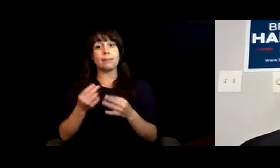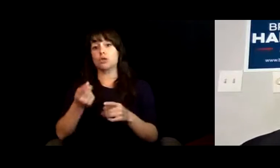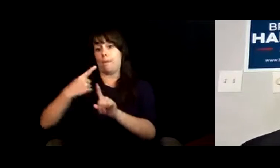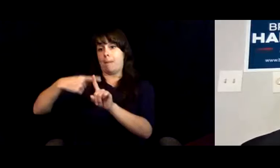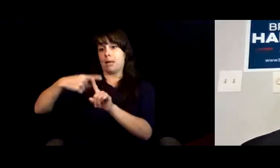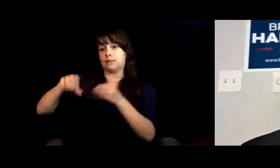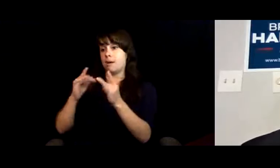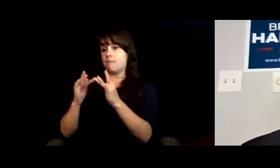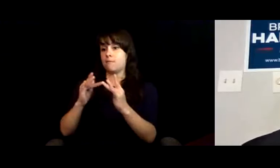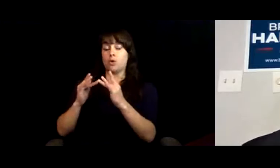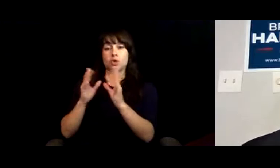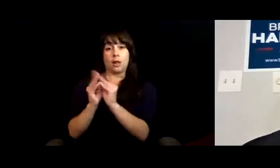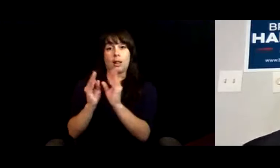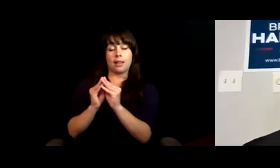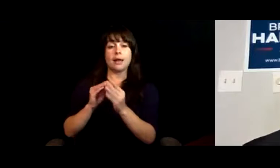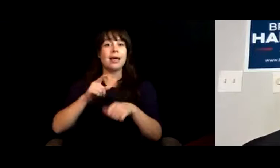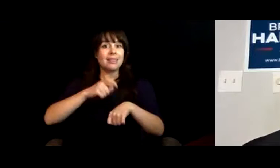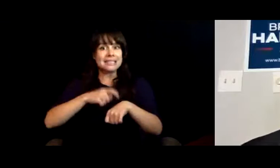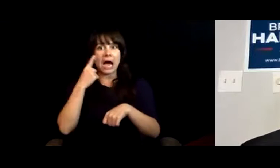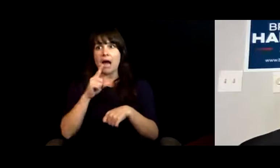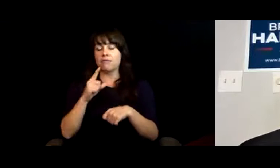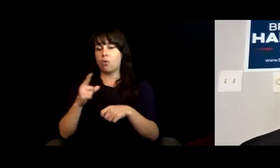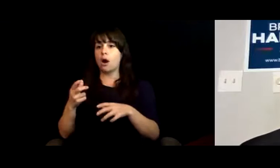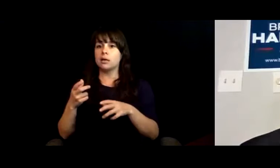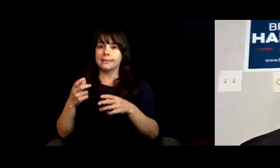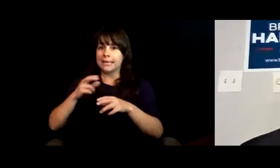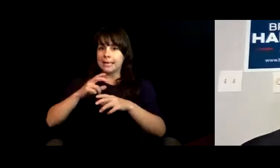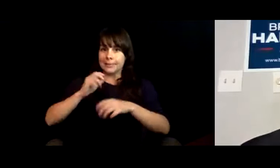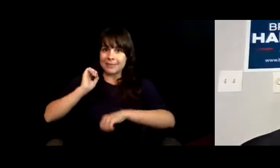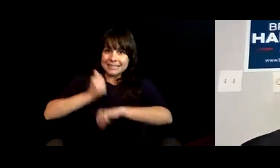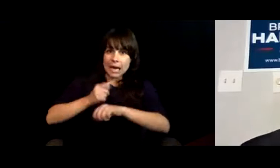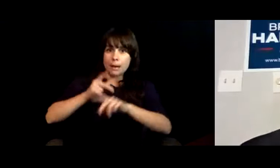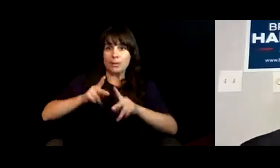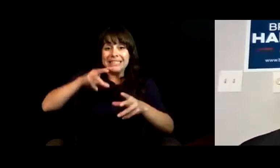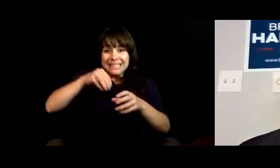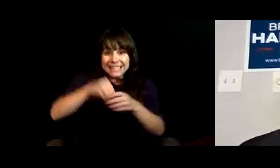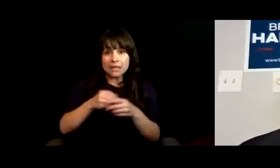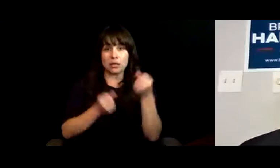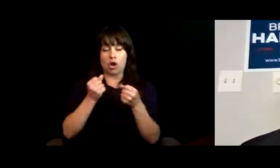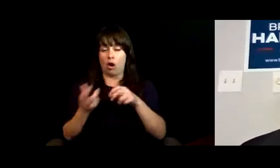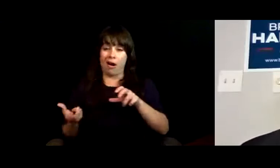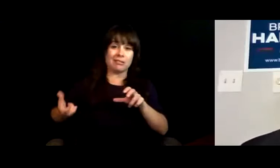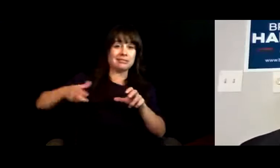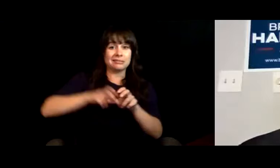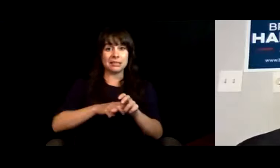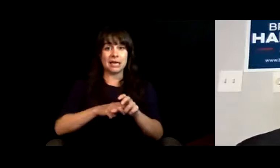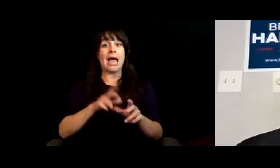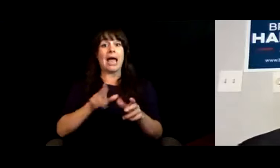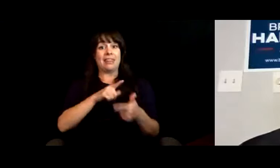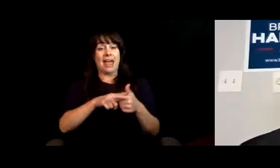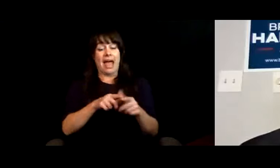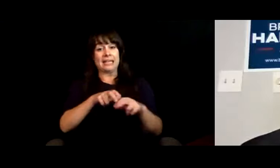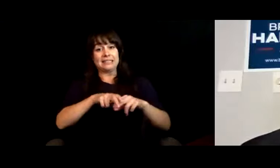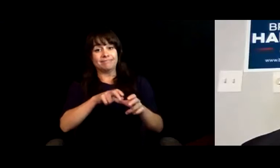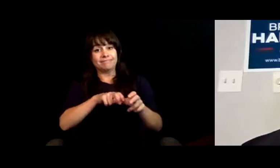time it takes to get someone in the car, the time it takes sitting in traffic that can sometimes agitate or